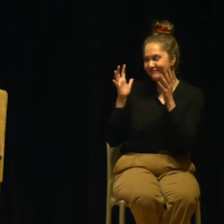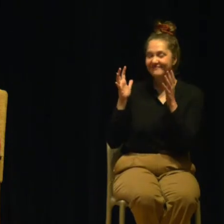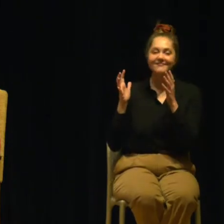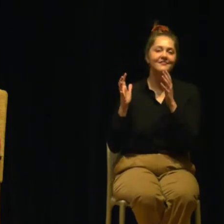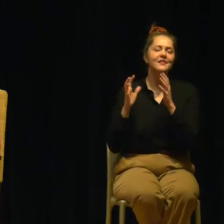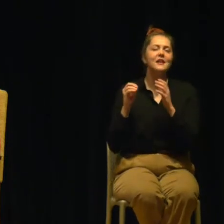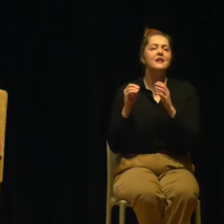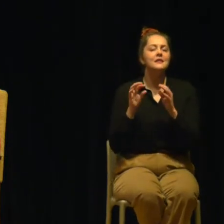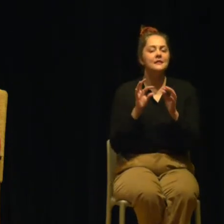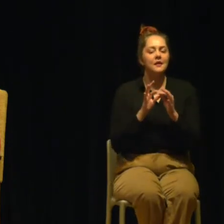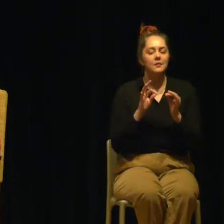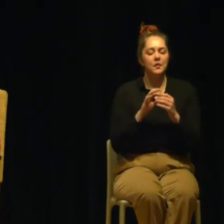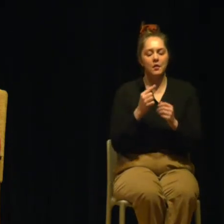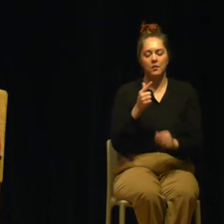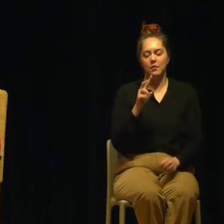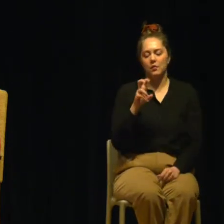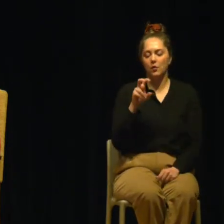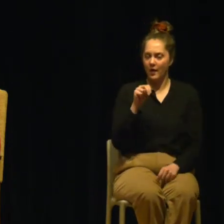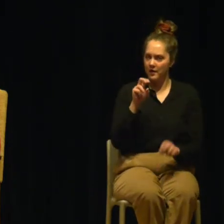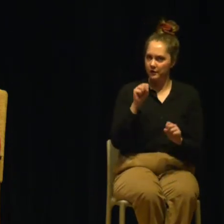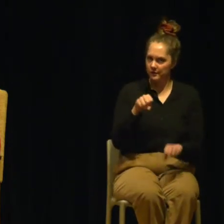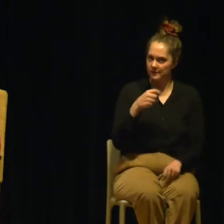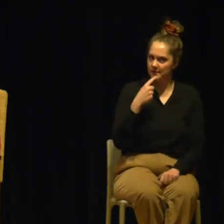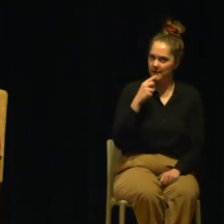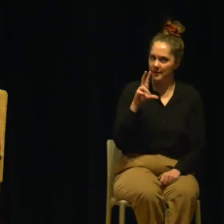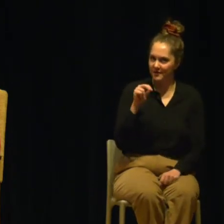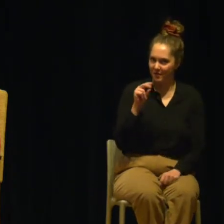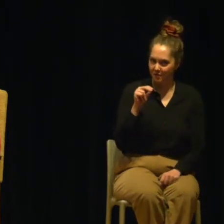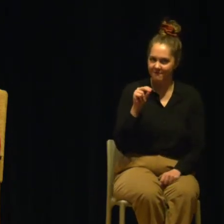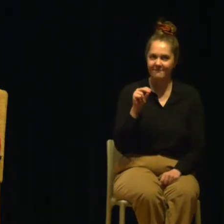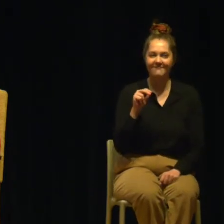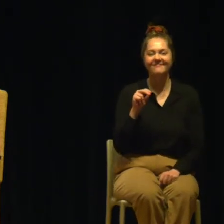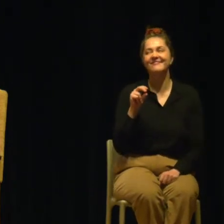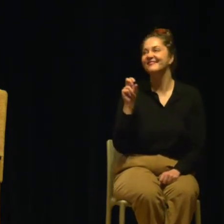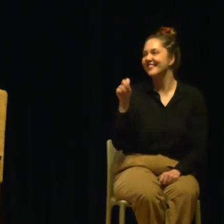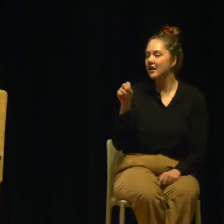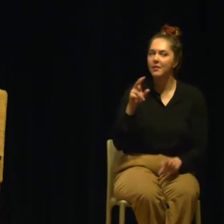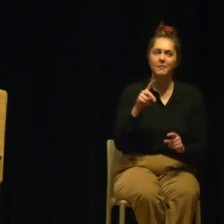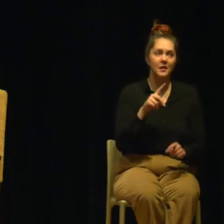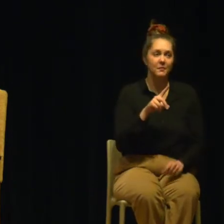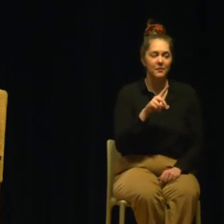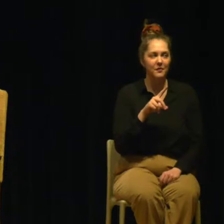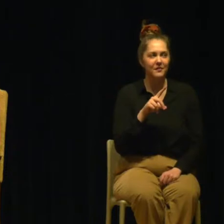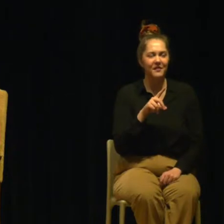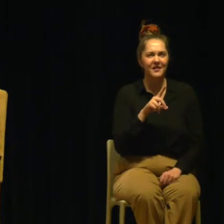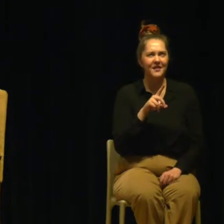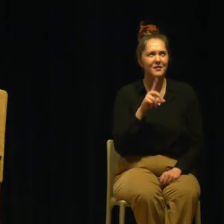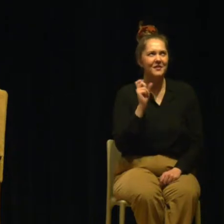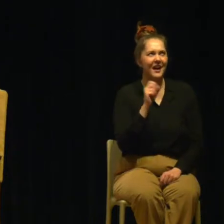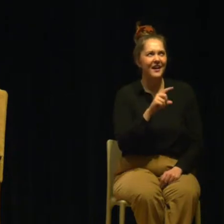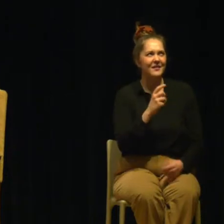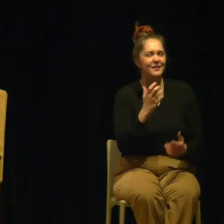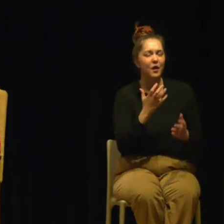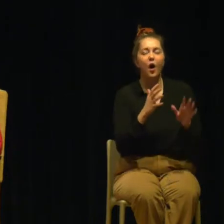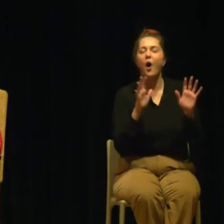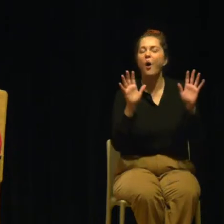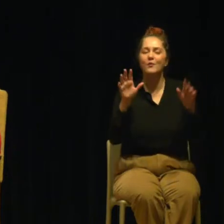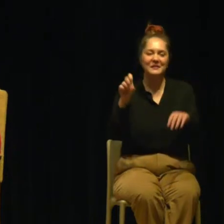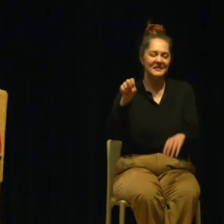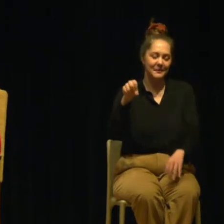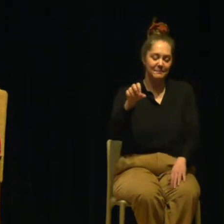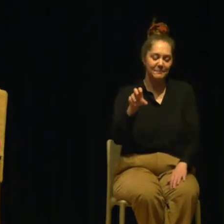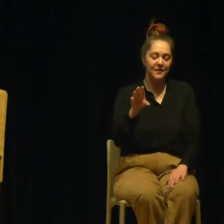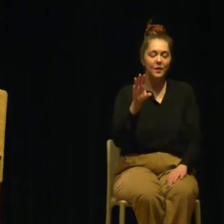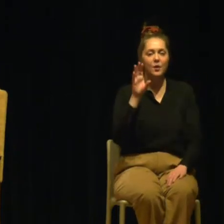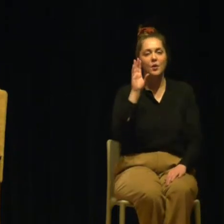And you talked about how Gwen was able to say no. Yes. People would ask her to do things. And what would she say? Oh, yes.